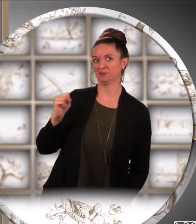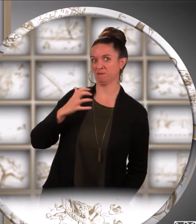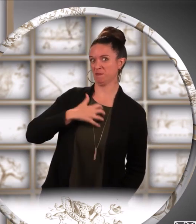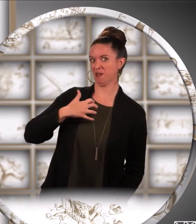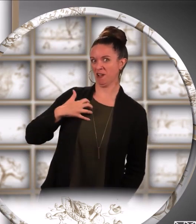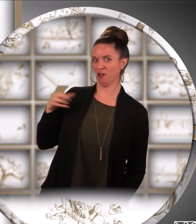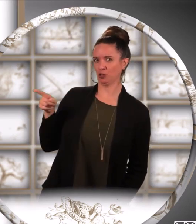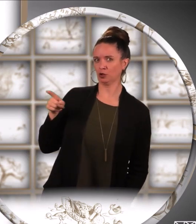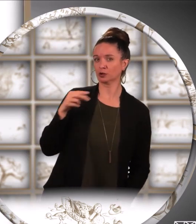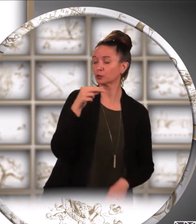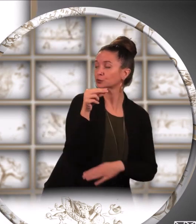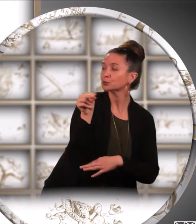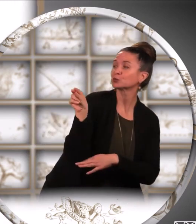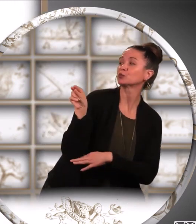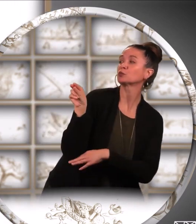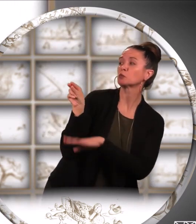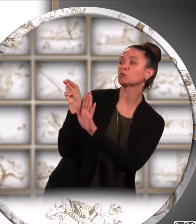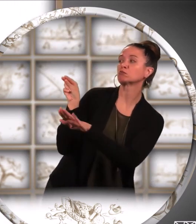So off he set.